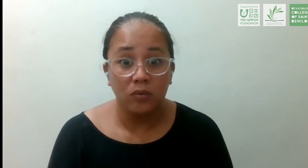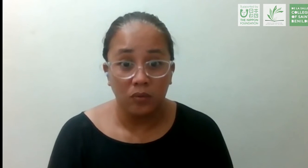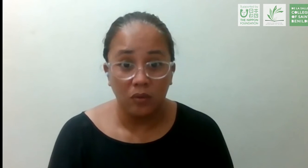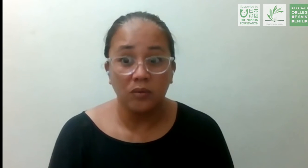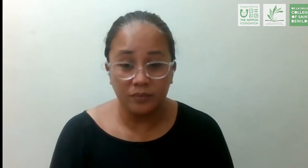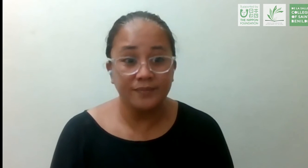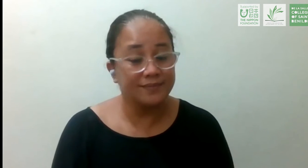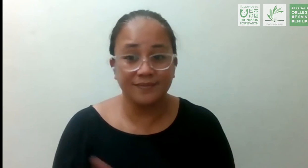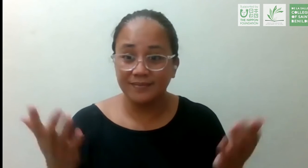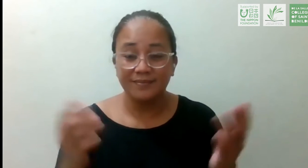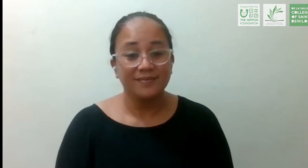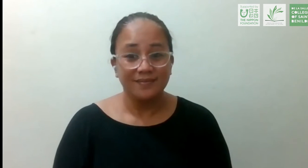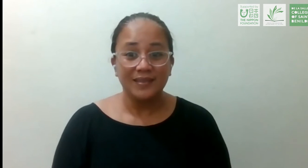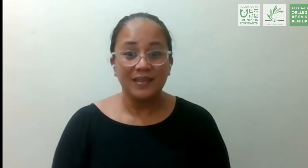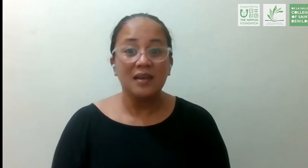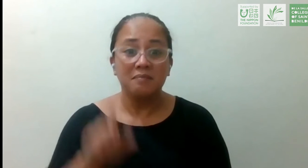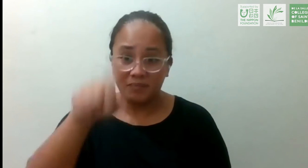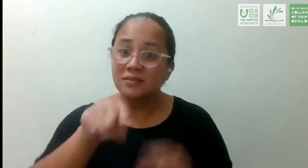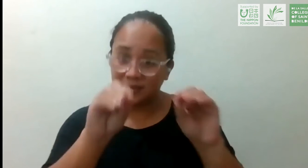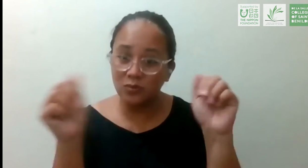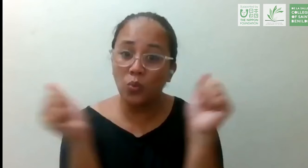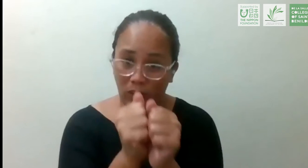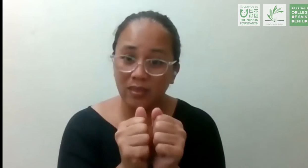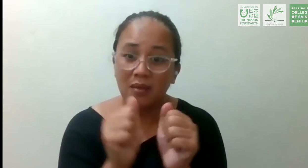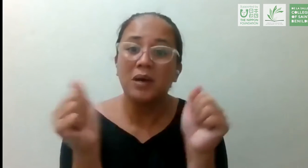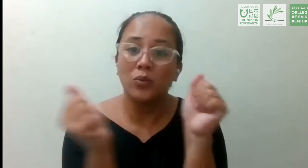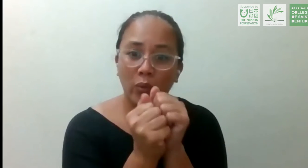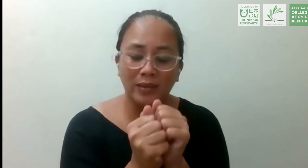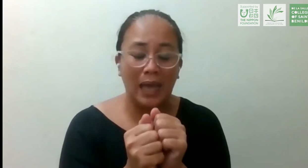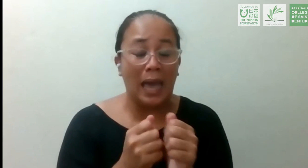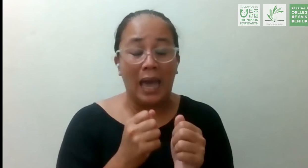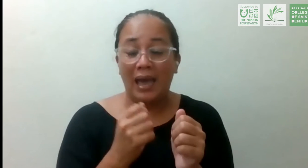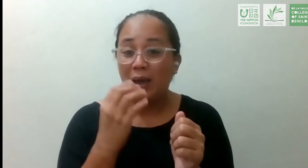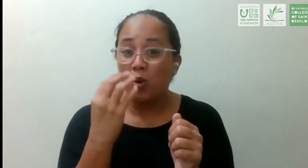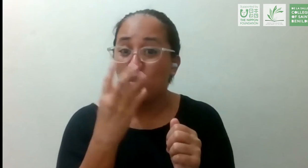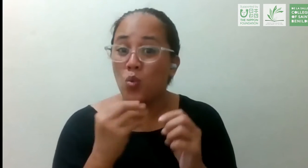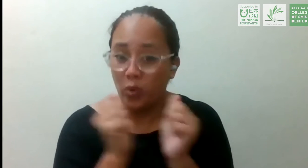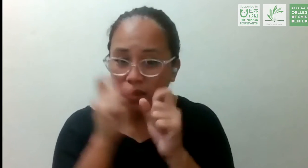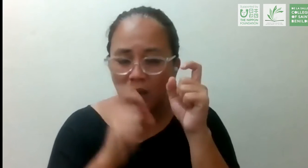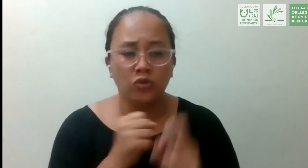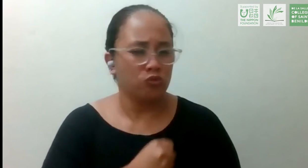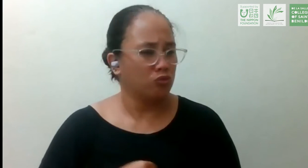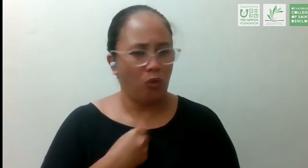Yeah, so then you should teach it with facial expression. I'm sorry, I didn't make that clear.